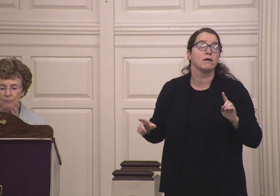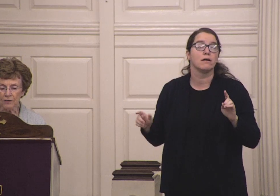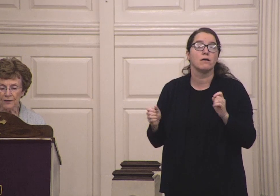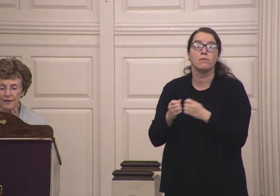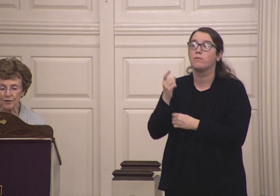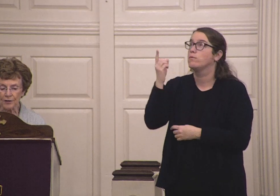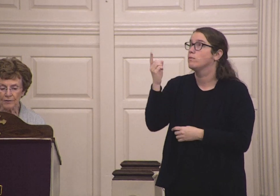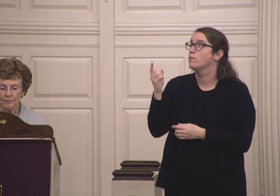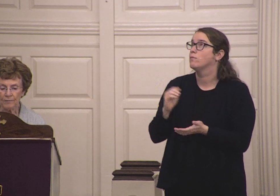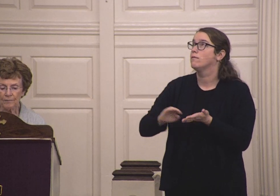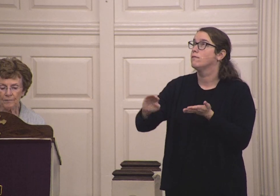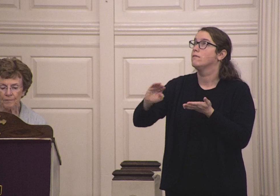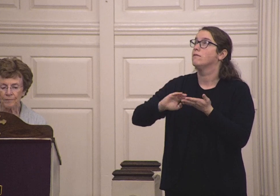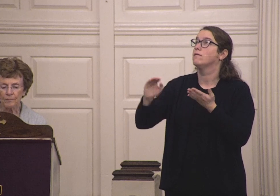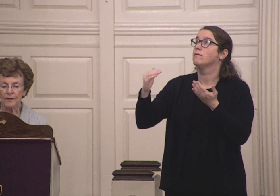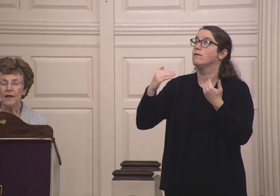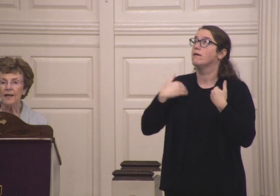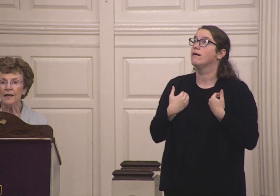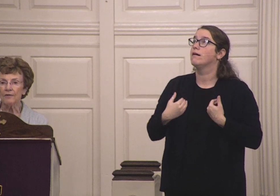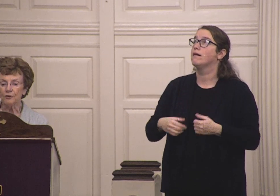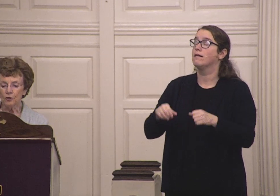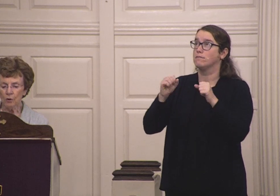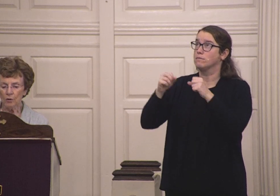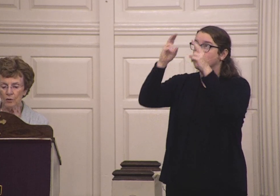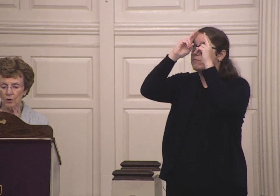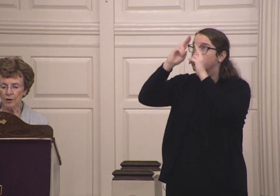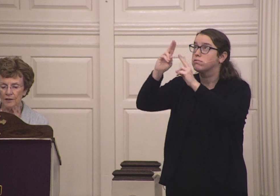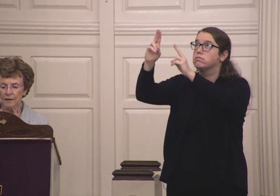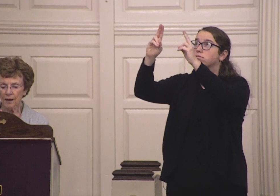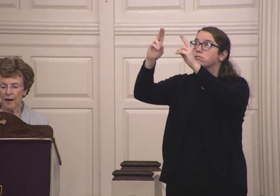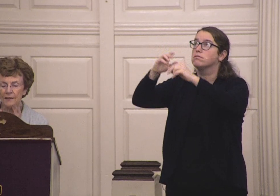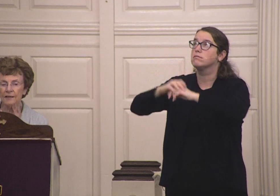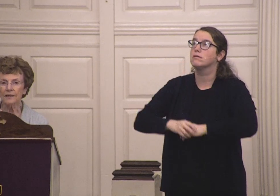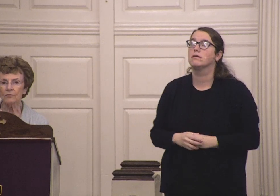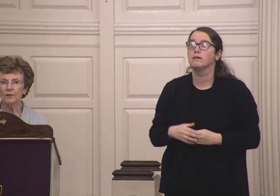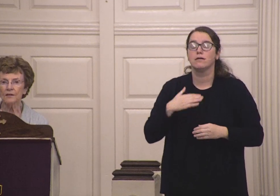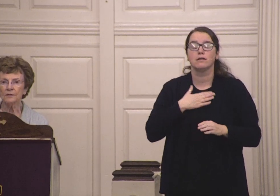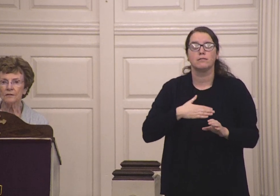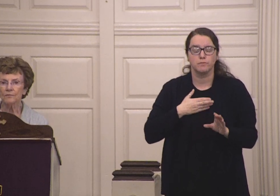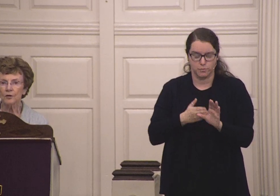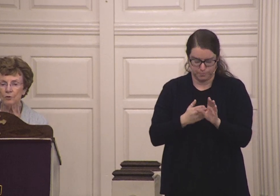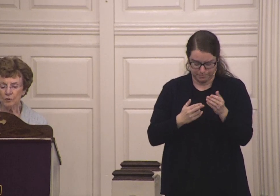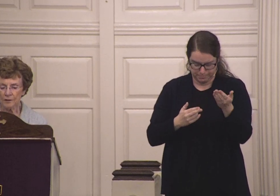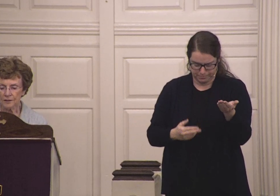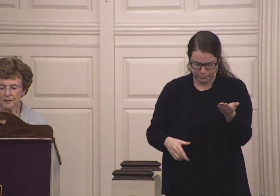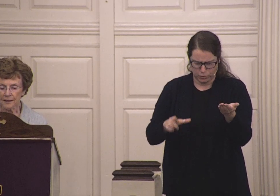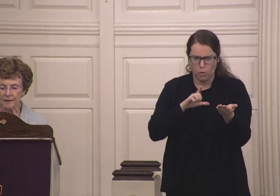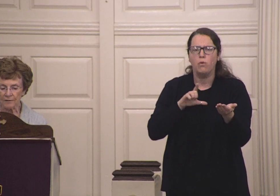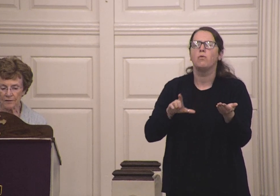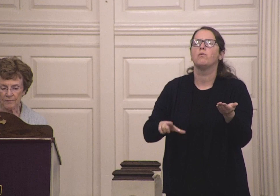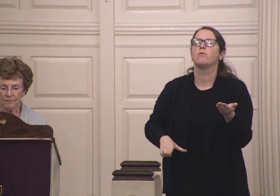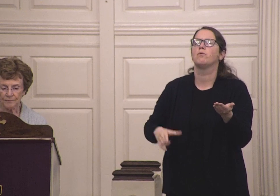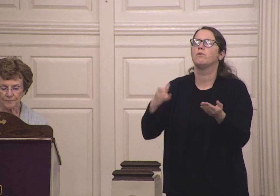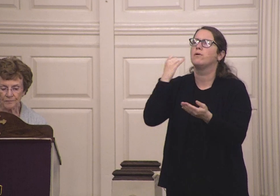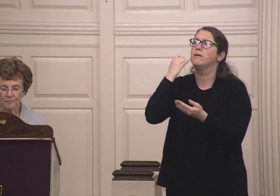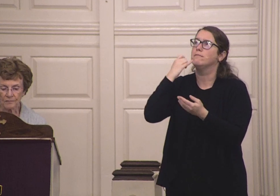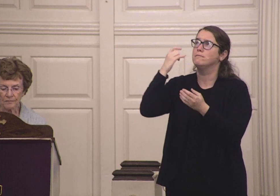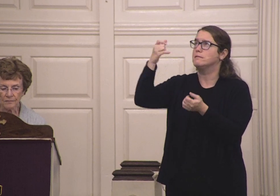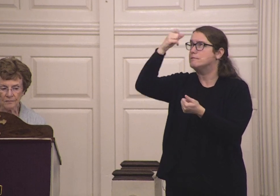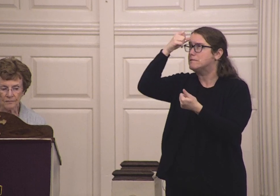may be revered. If you, O Lord, mark iniquities, who can stand?